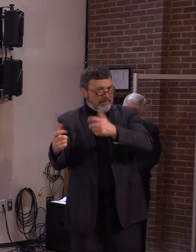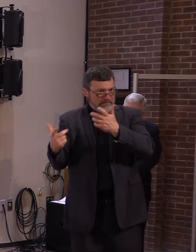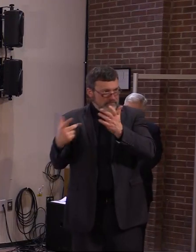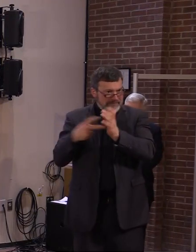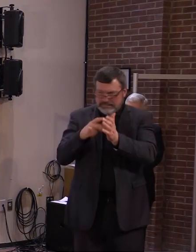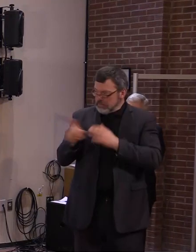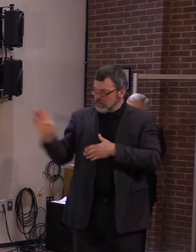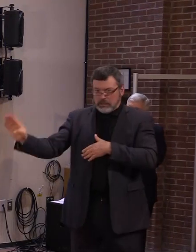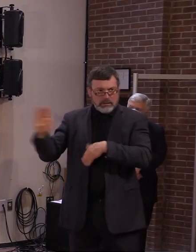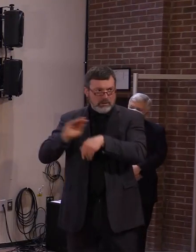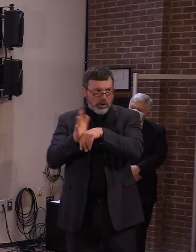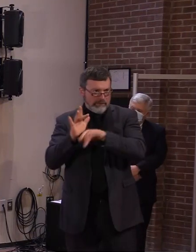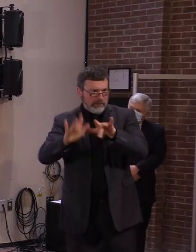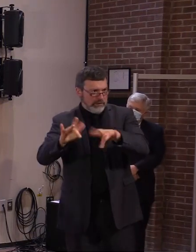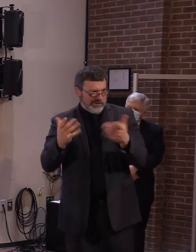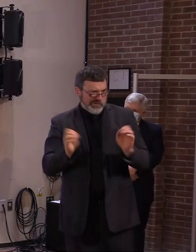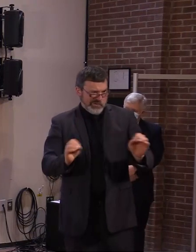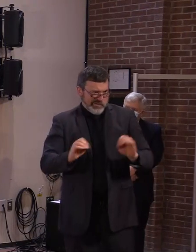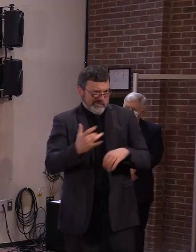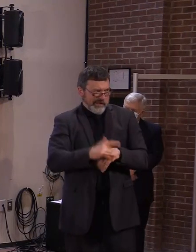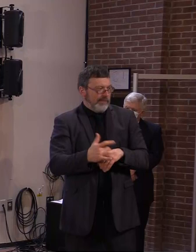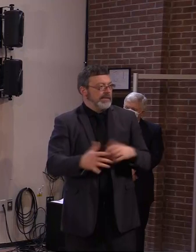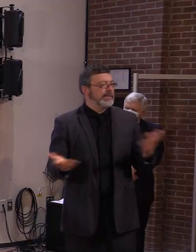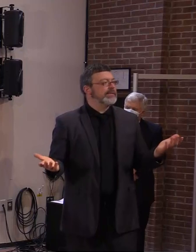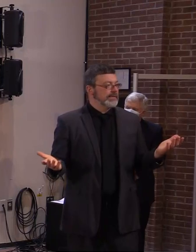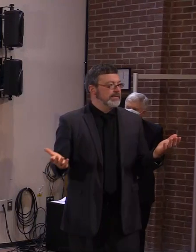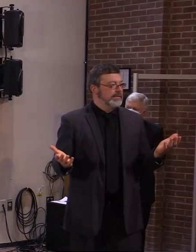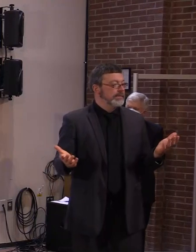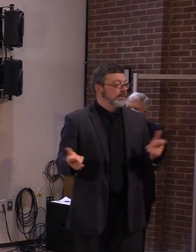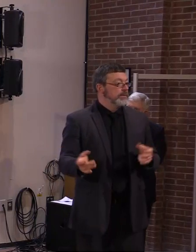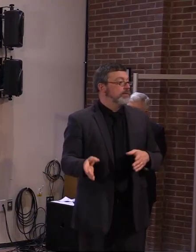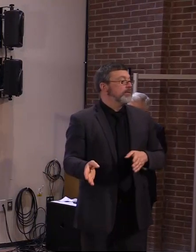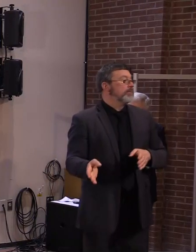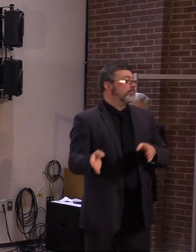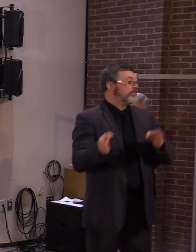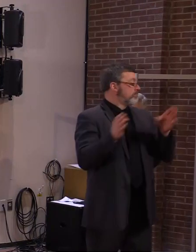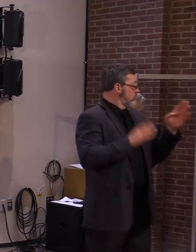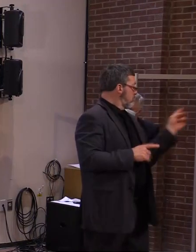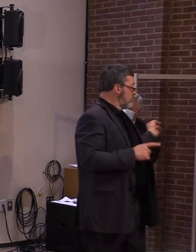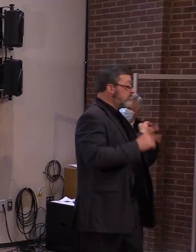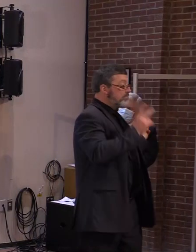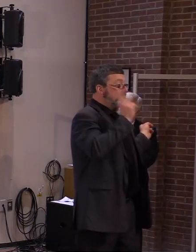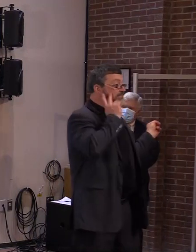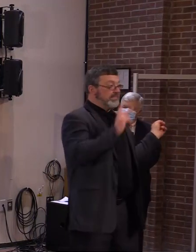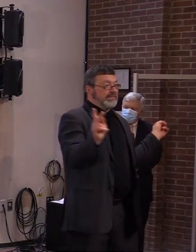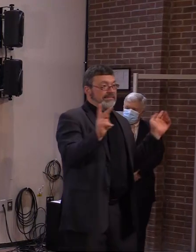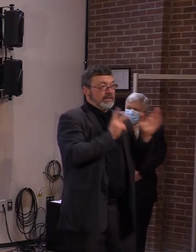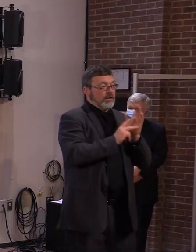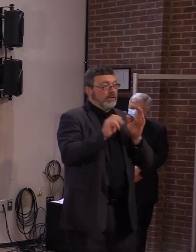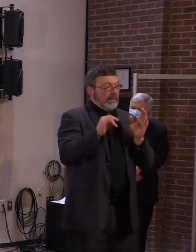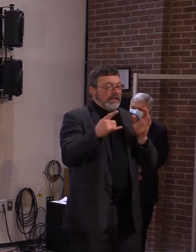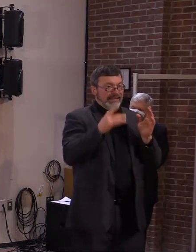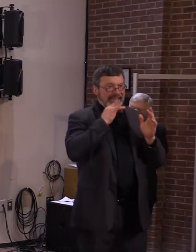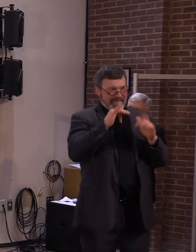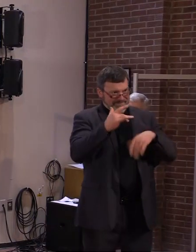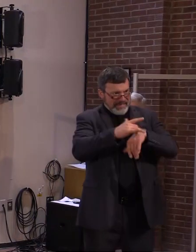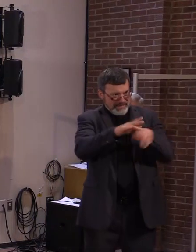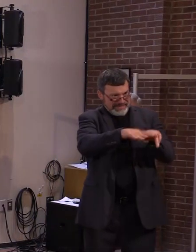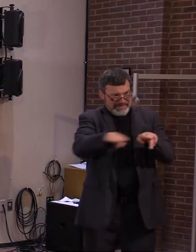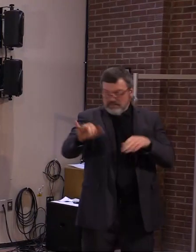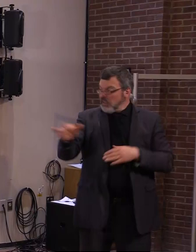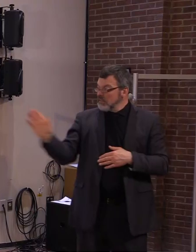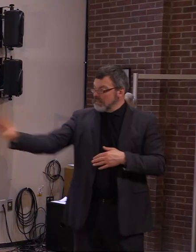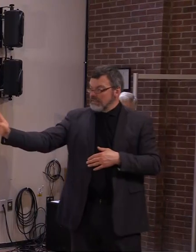we've increased capacity, as Secretary Smith has outlined and Dr. Levine has mentioned. When you look at